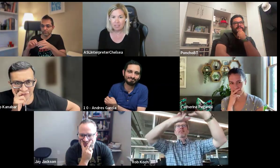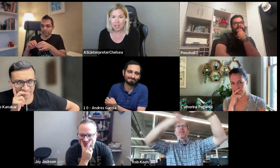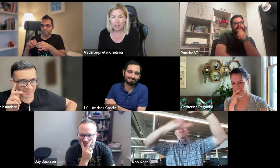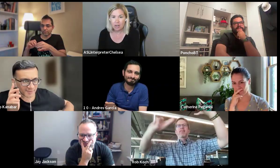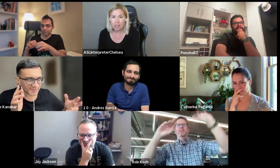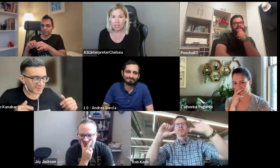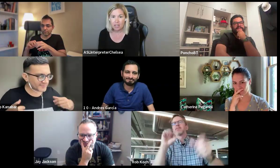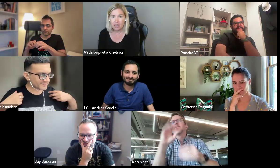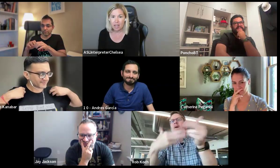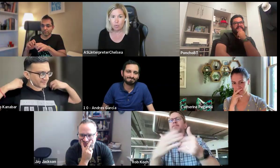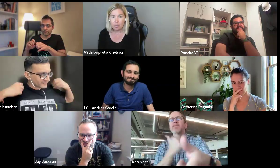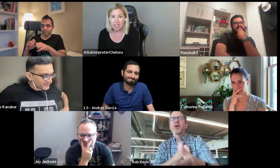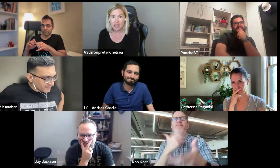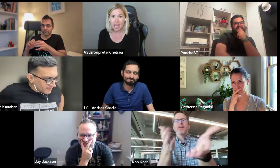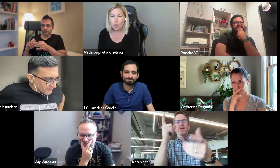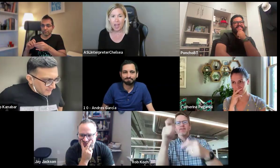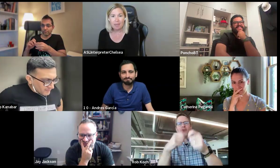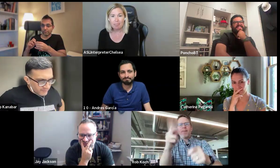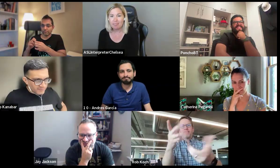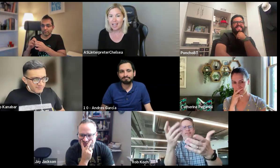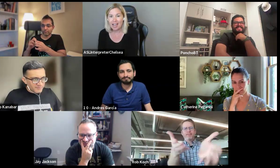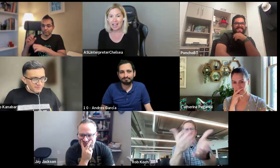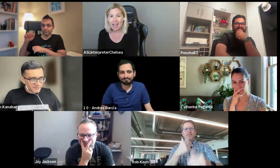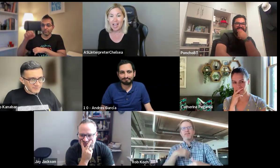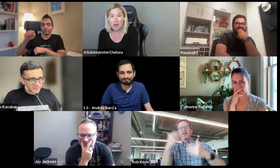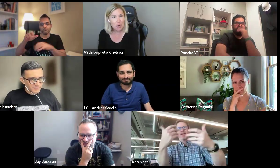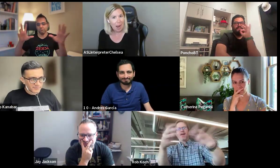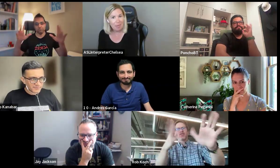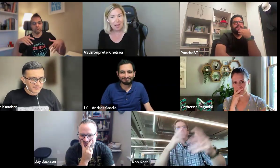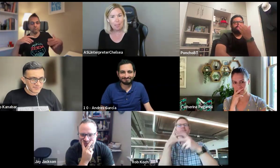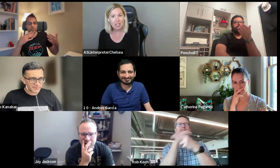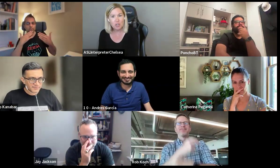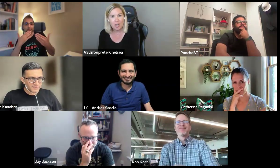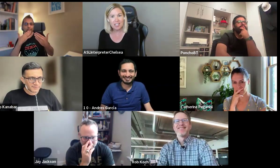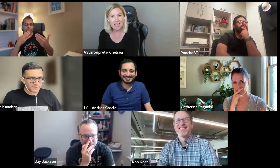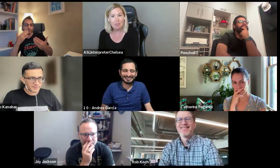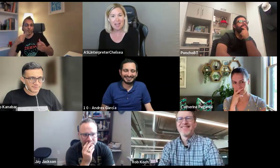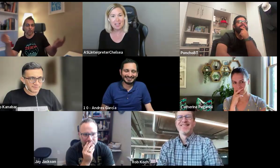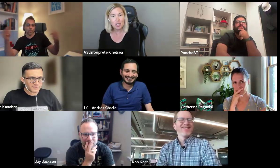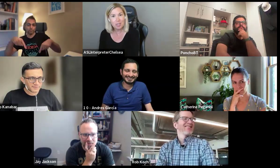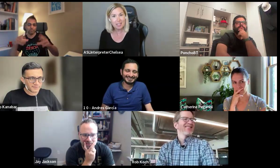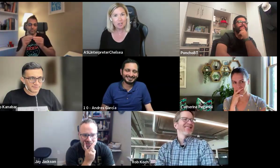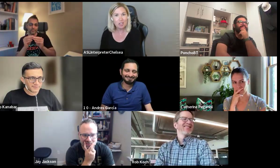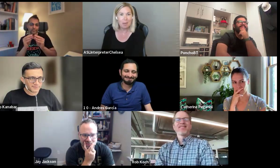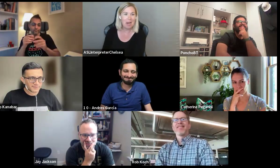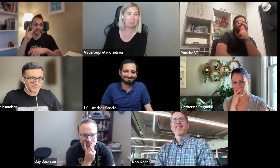left here. And Rob saying, anyway, I know you're wrapping up, but I just wanted to give my 2 cents. I'll shut up now.